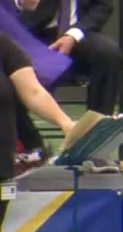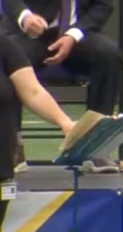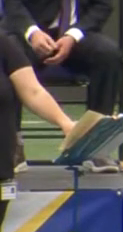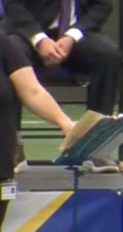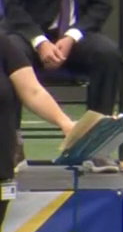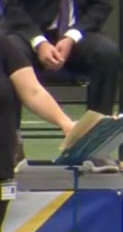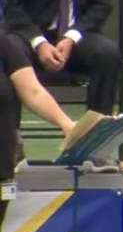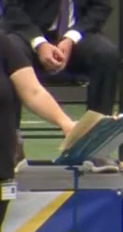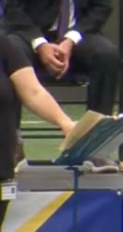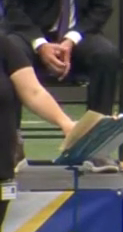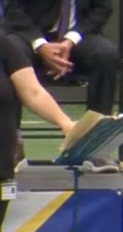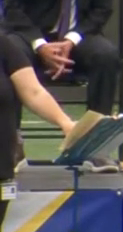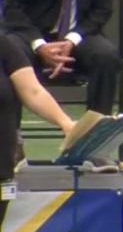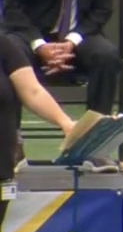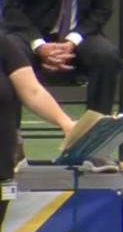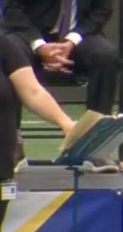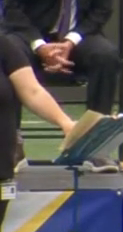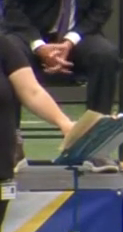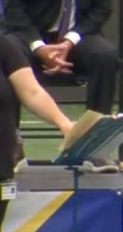Davis Nelson.